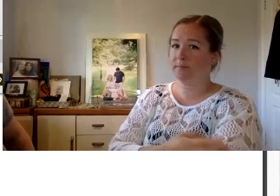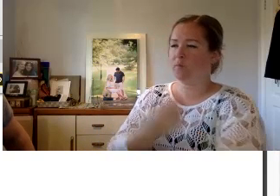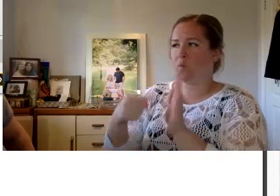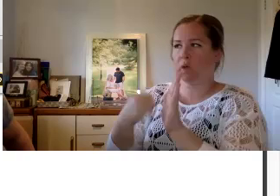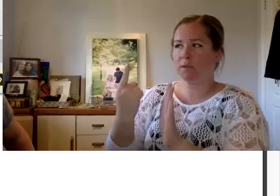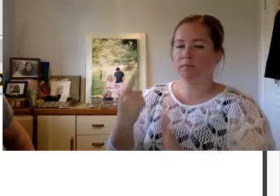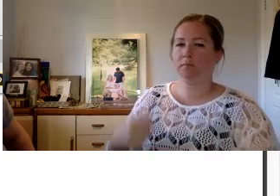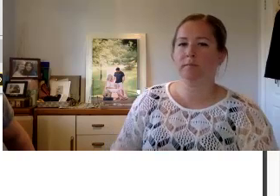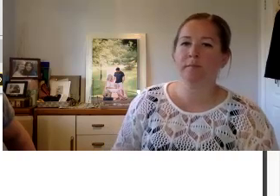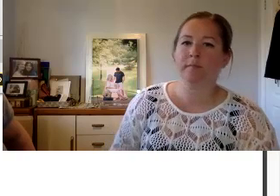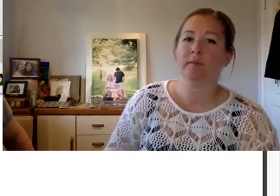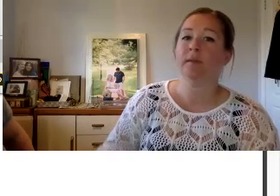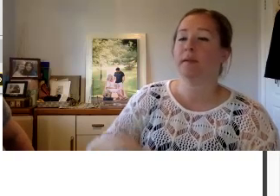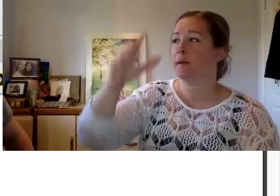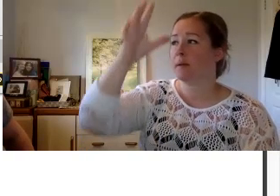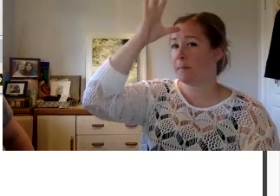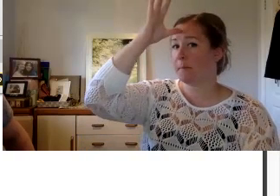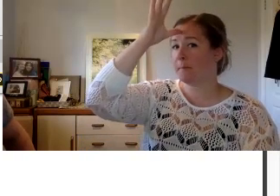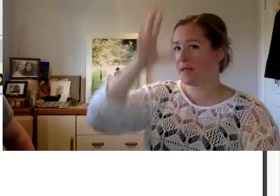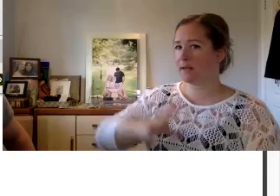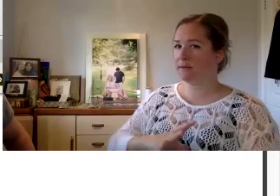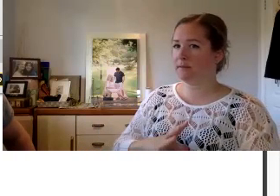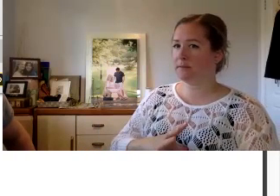Sun. 1 time only.